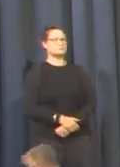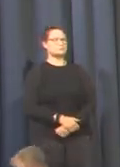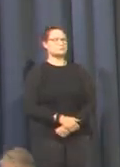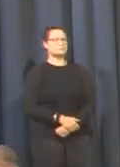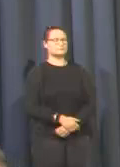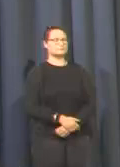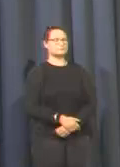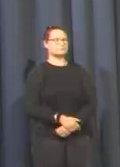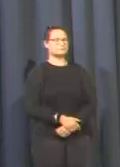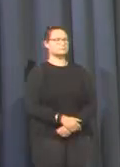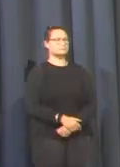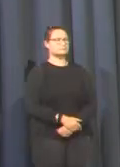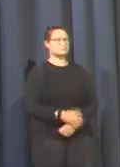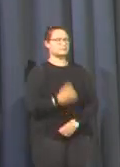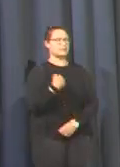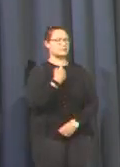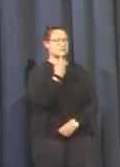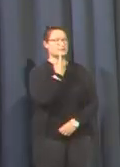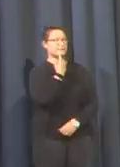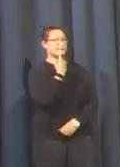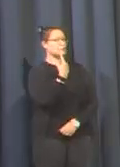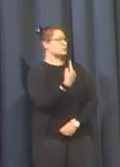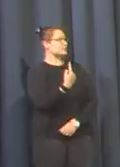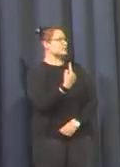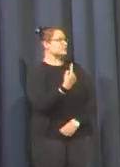If I might take the first stab.